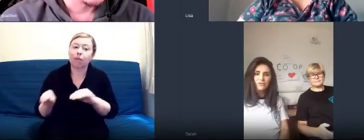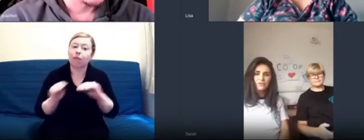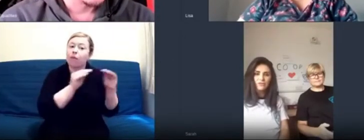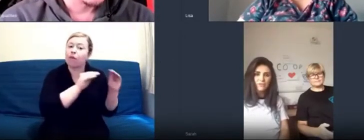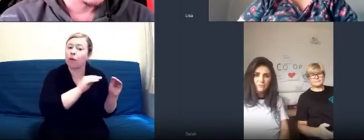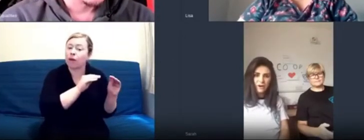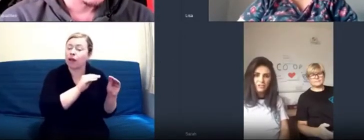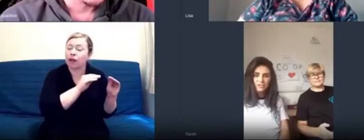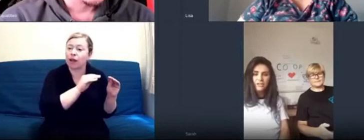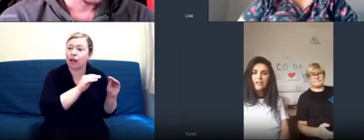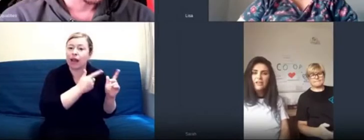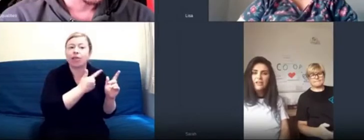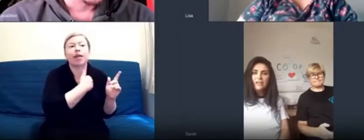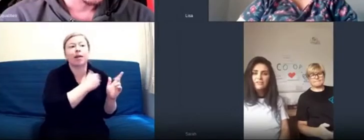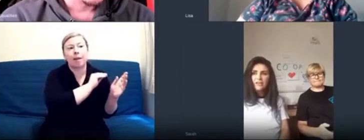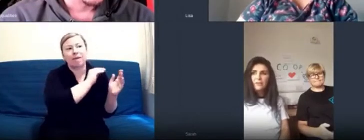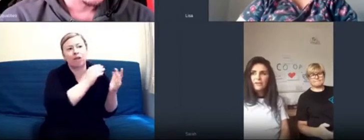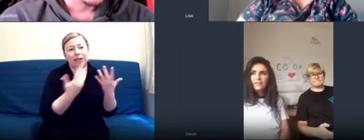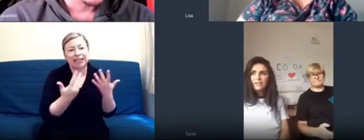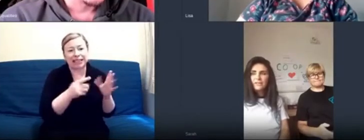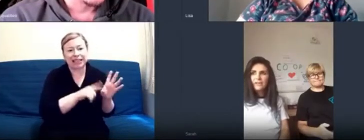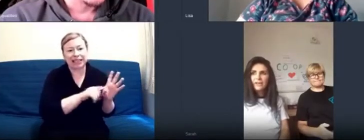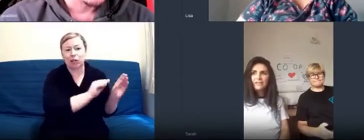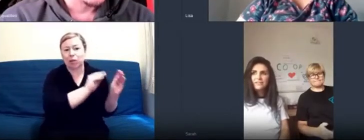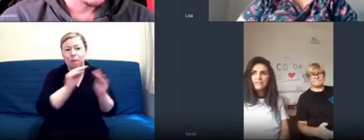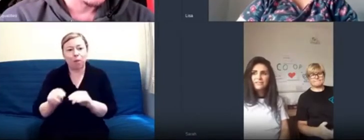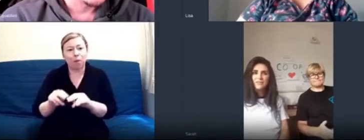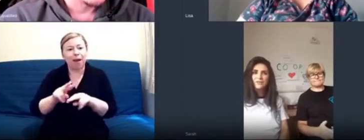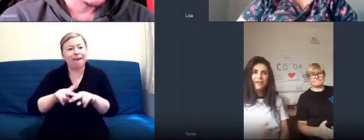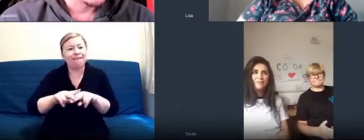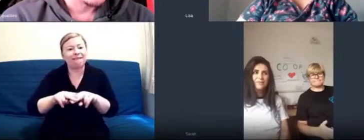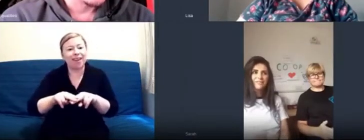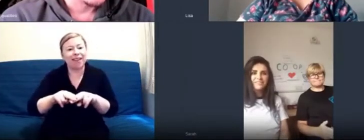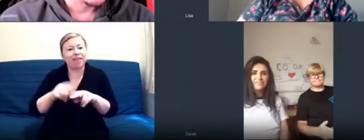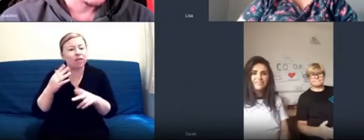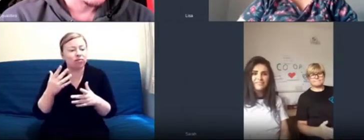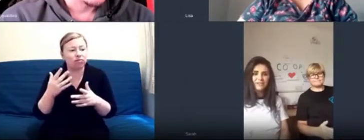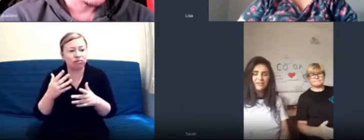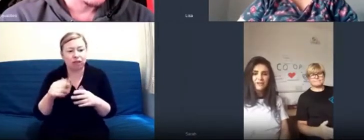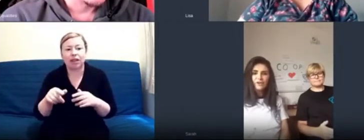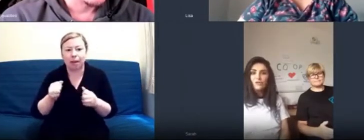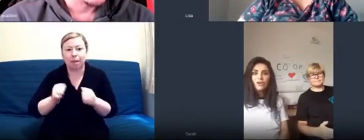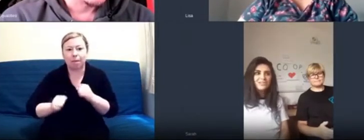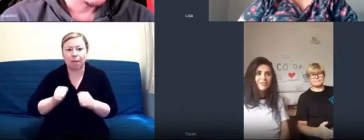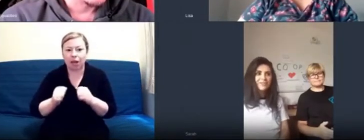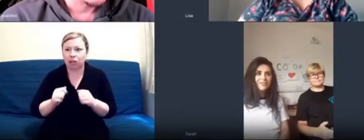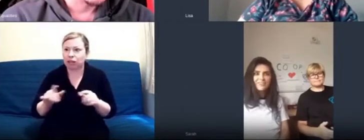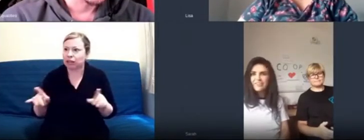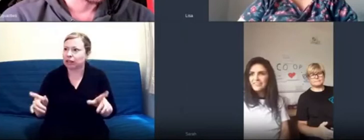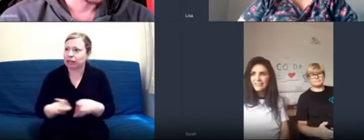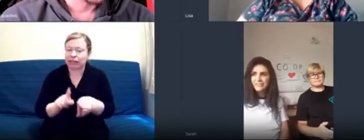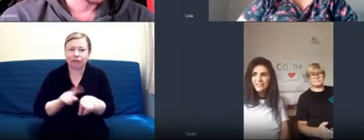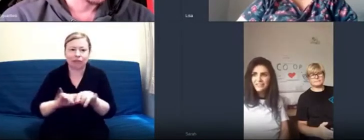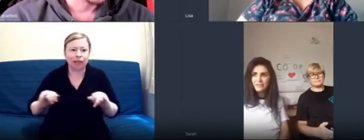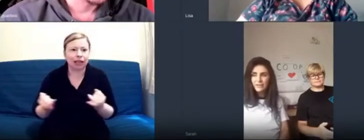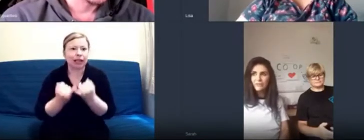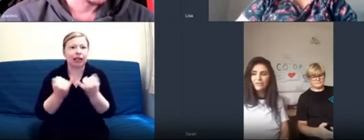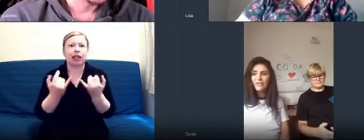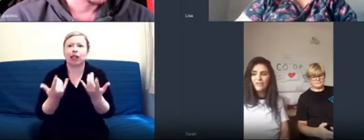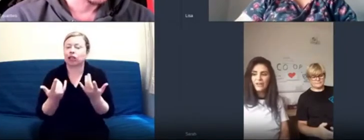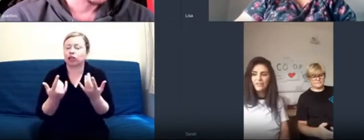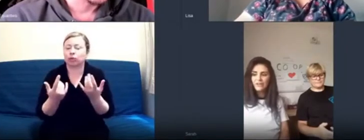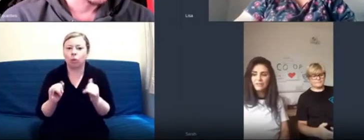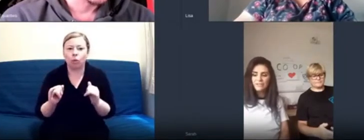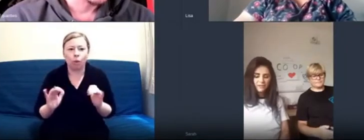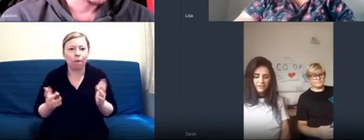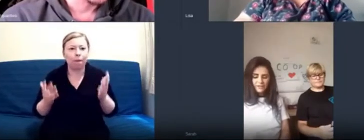to Fife on the 5th of March. And very quickly, as the sort of hype and the hysteria of lockdown and the uncertainties